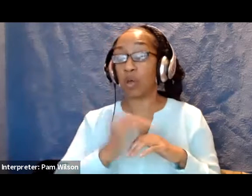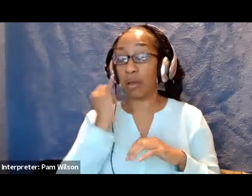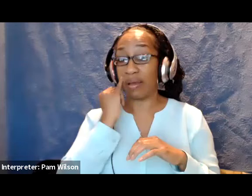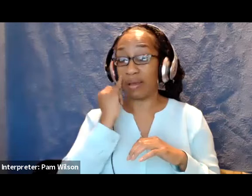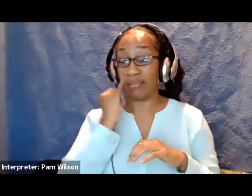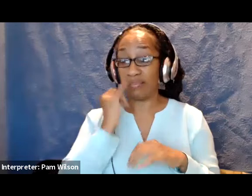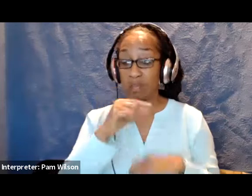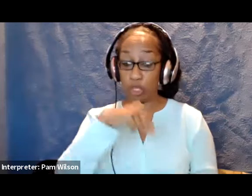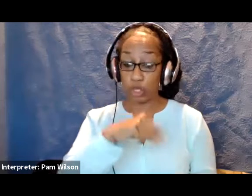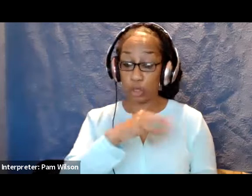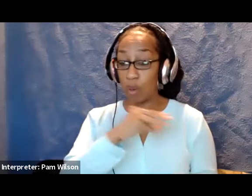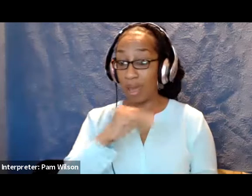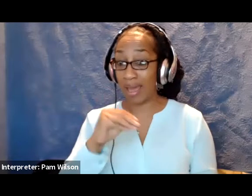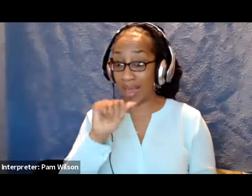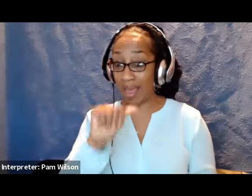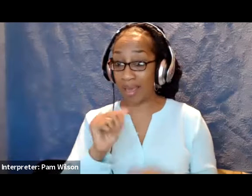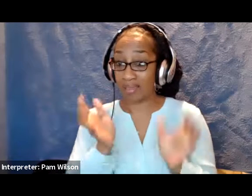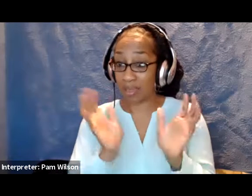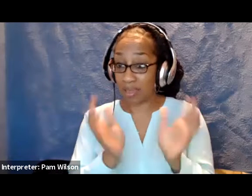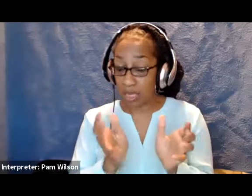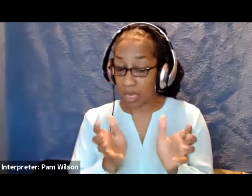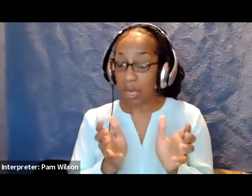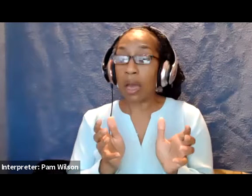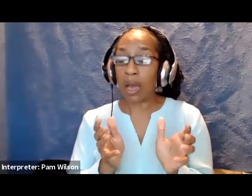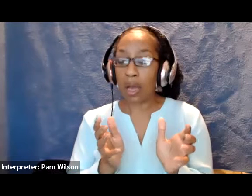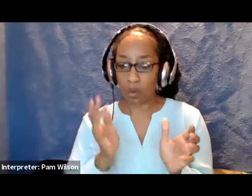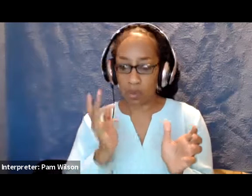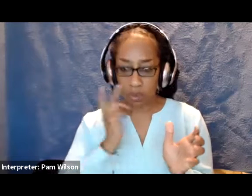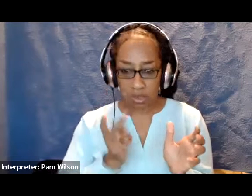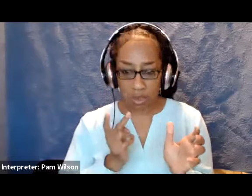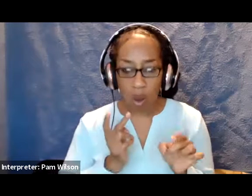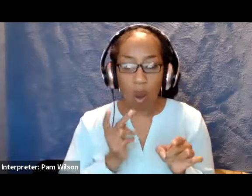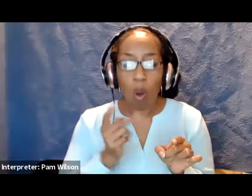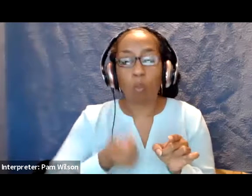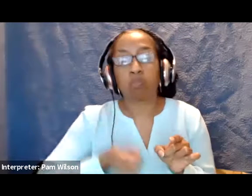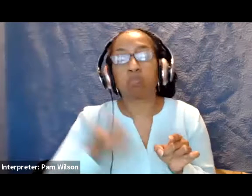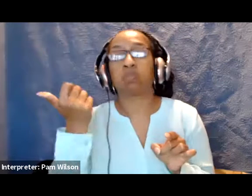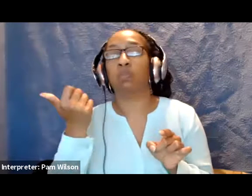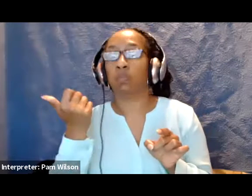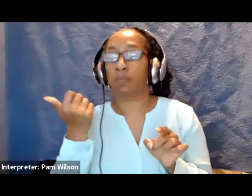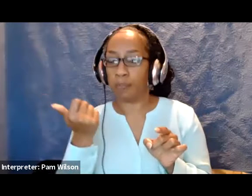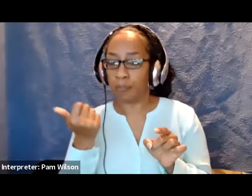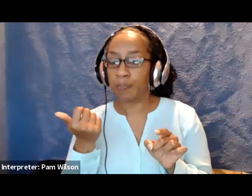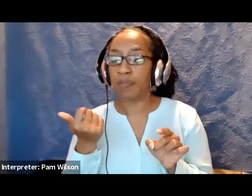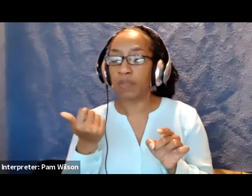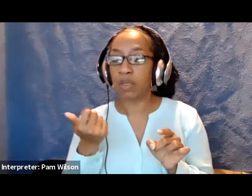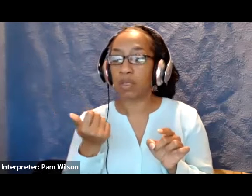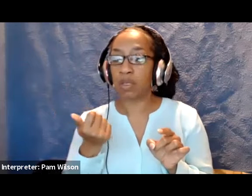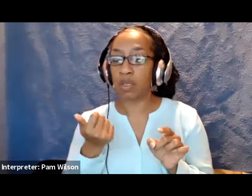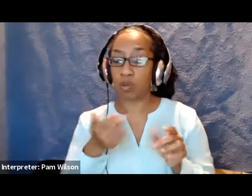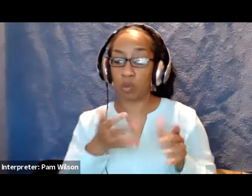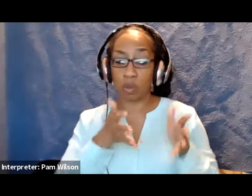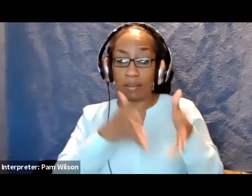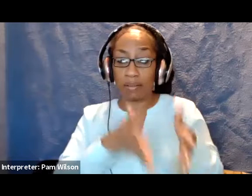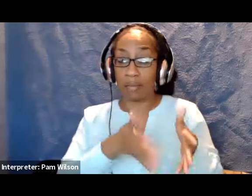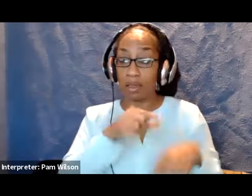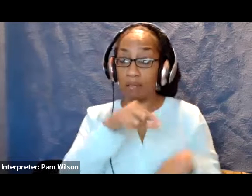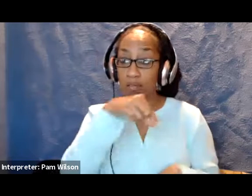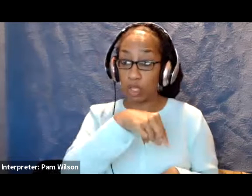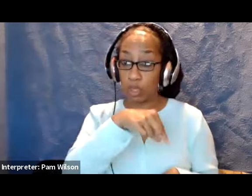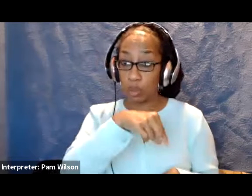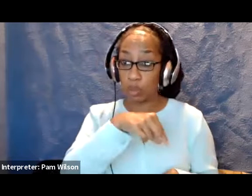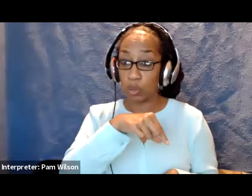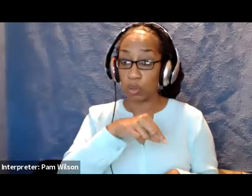I will try to keep on top of that and dismiss it so that the questions don't get missed by our